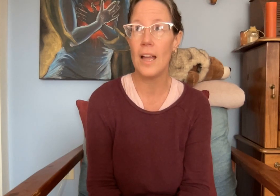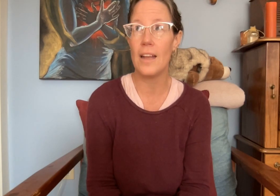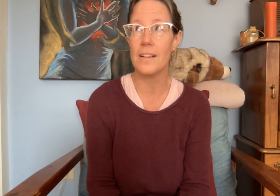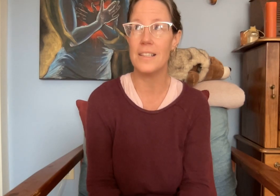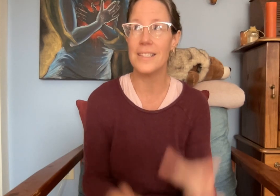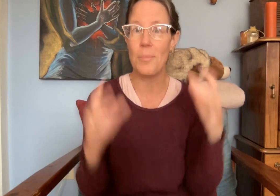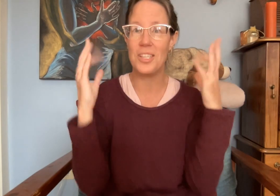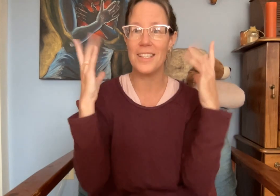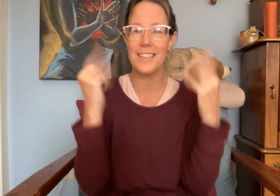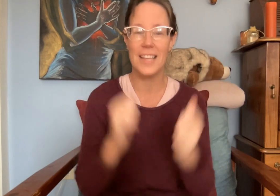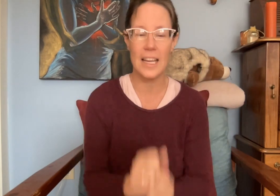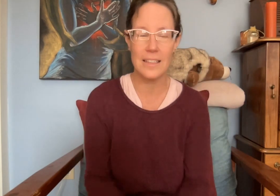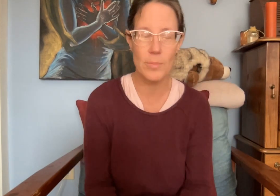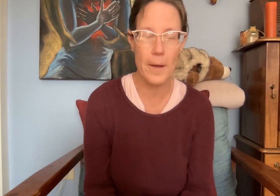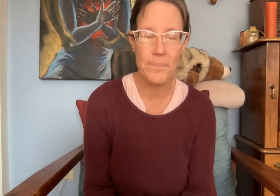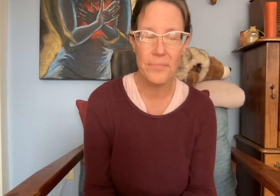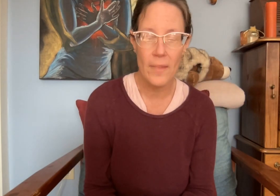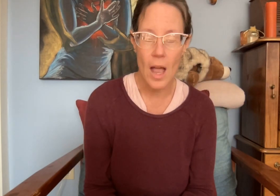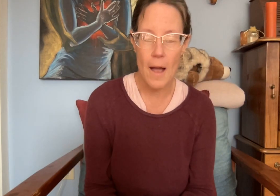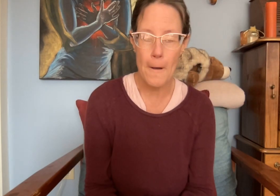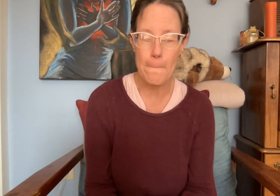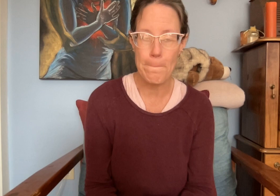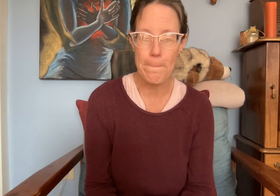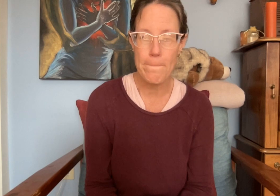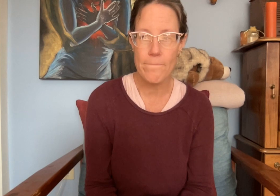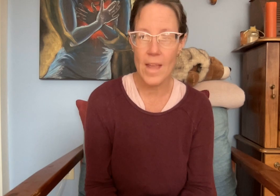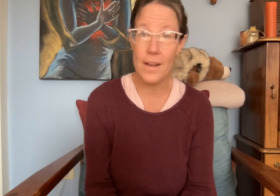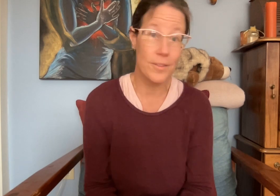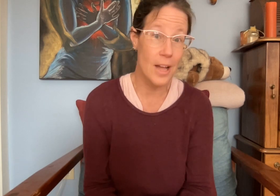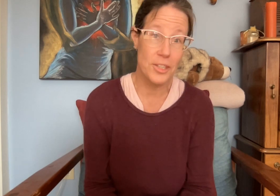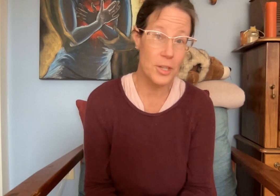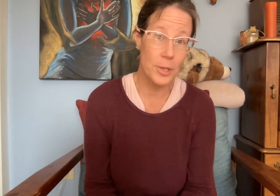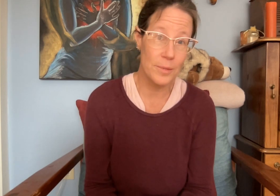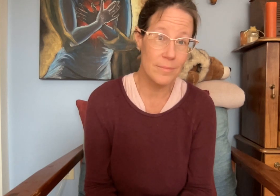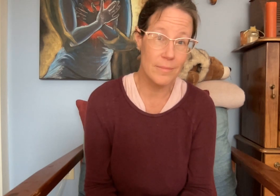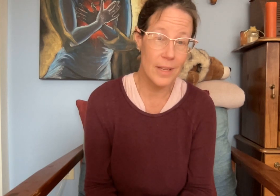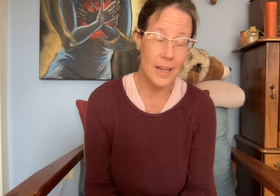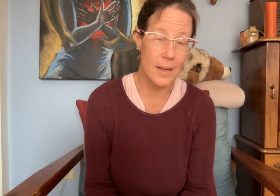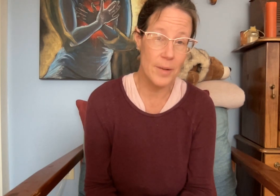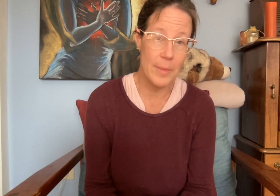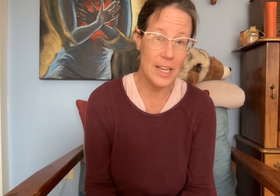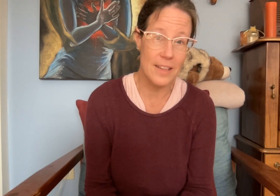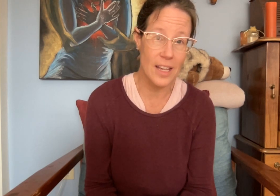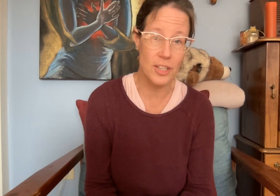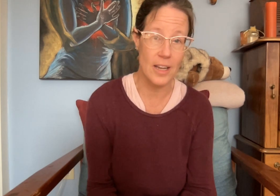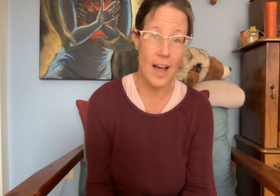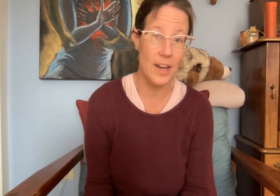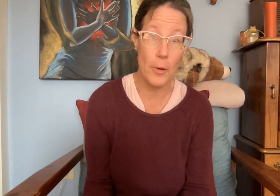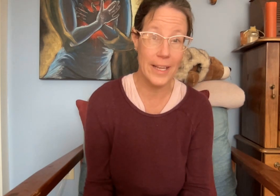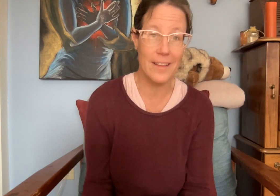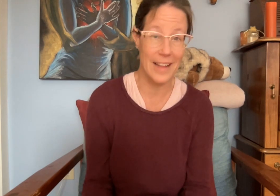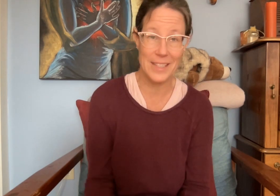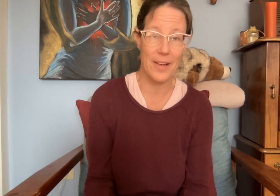and conception things. But and if you're not sure and end up coming to the session not knowing, then that's fine